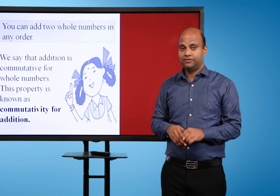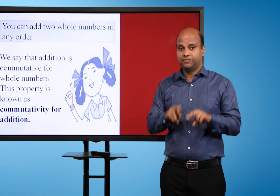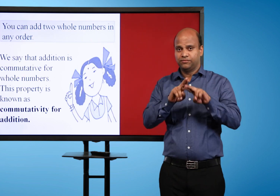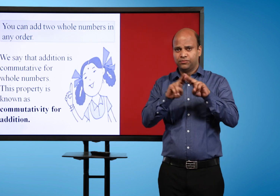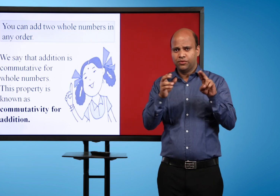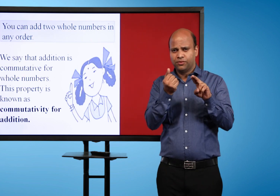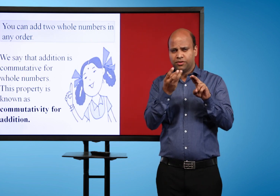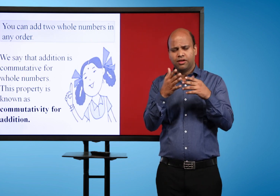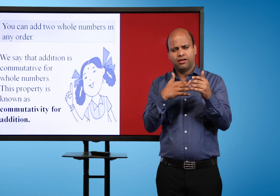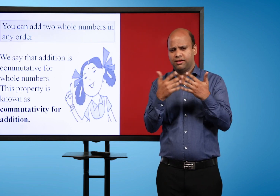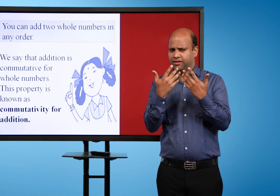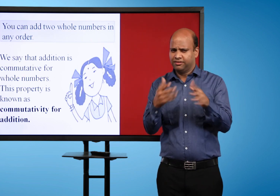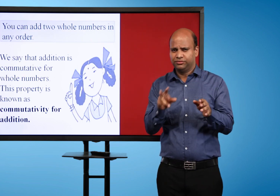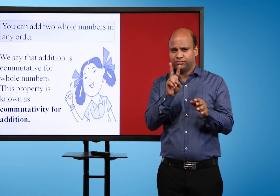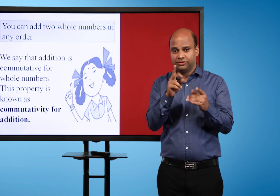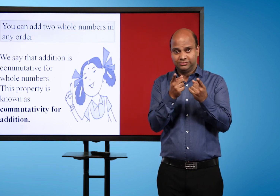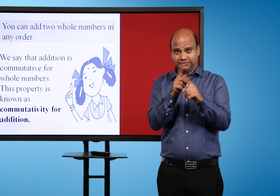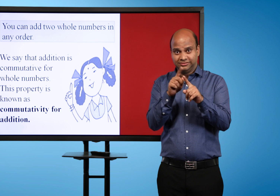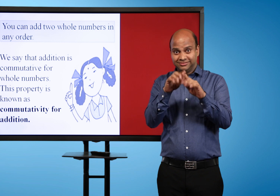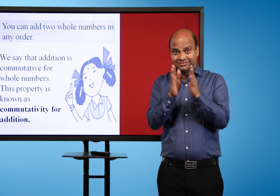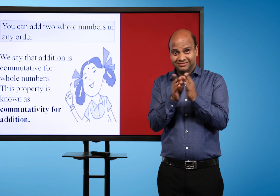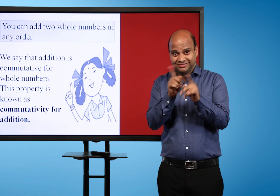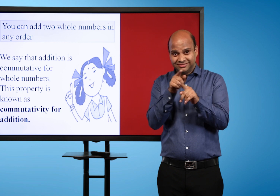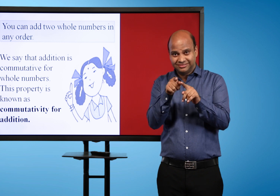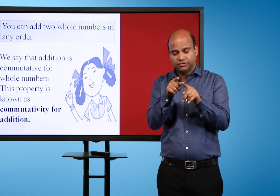You can add two whole numbers in any order.